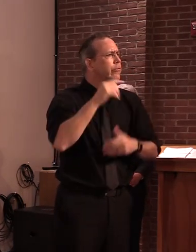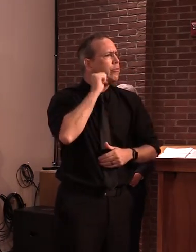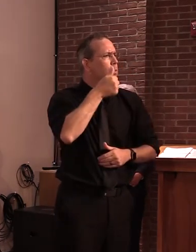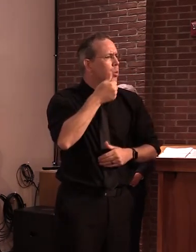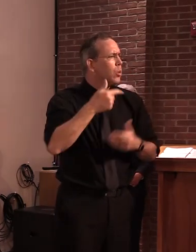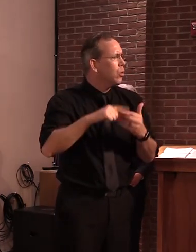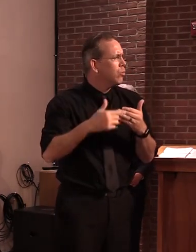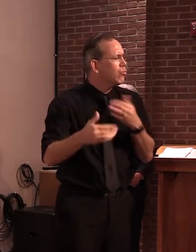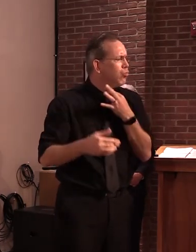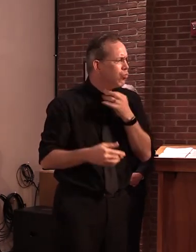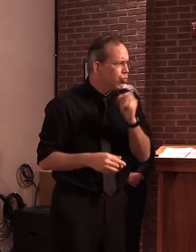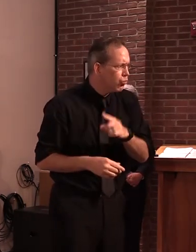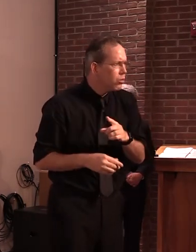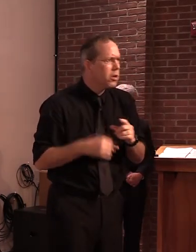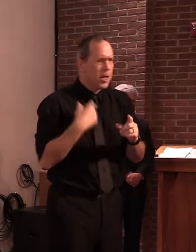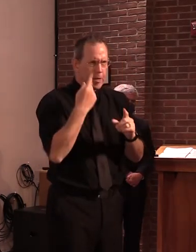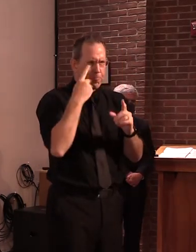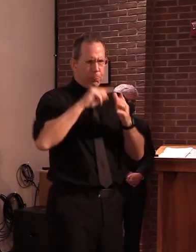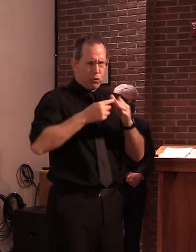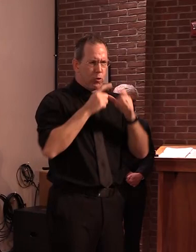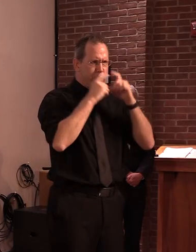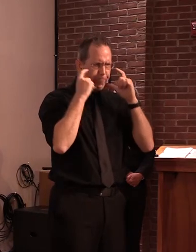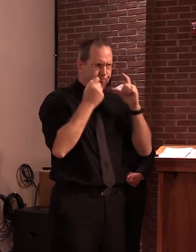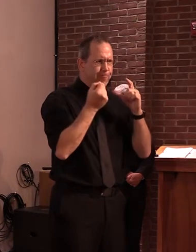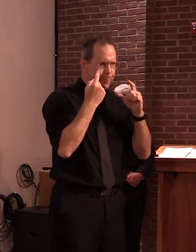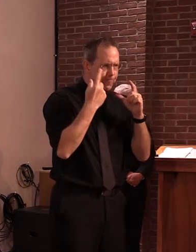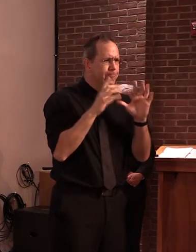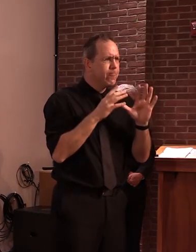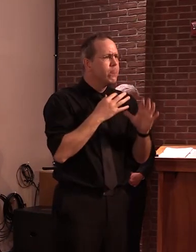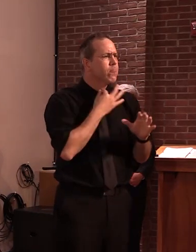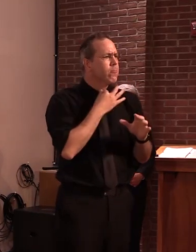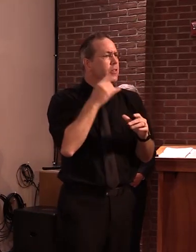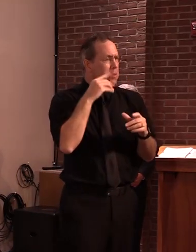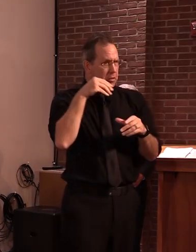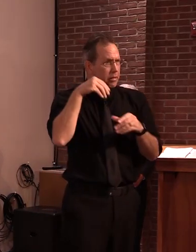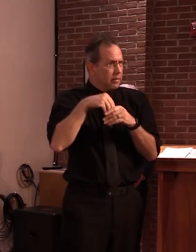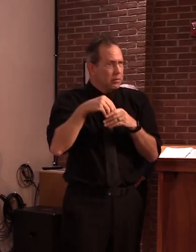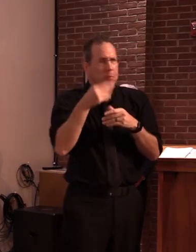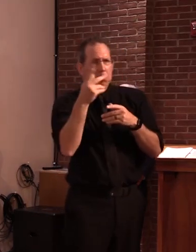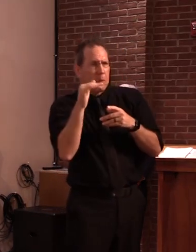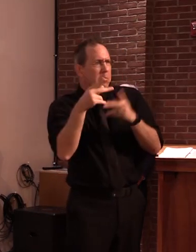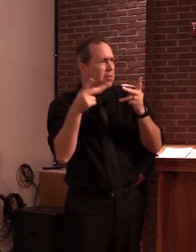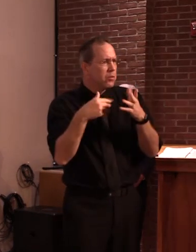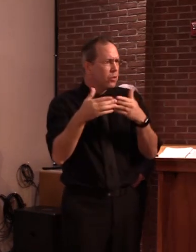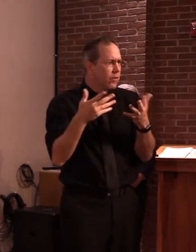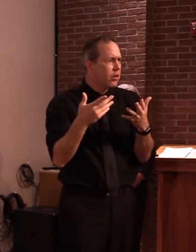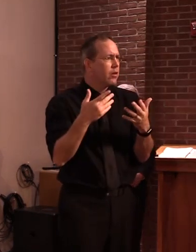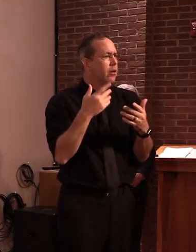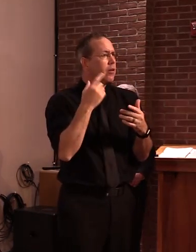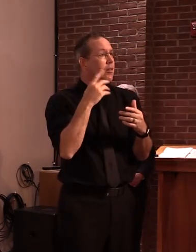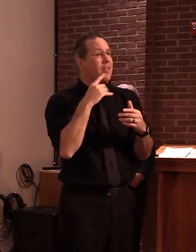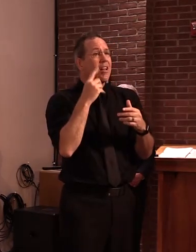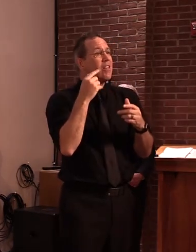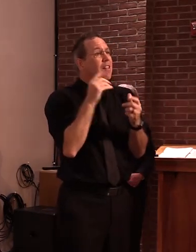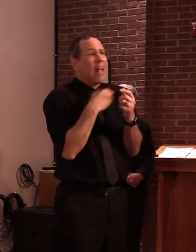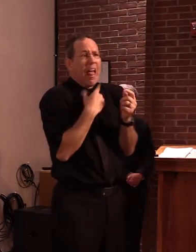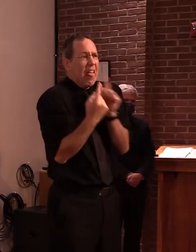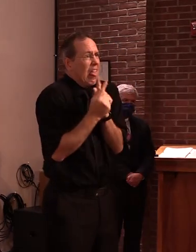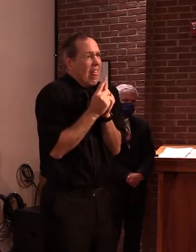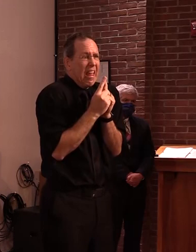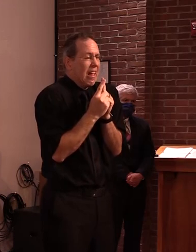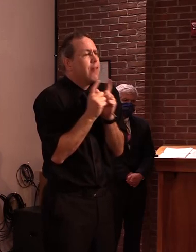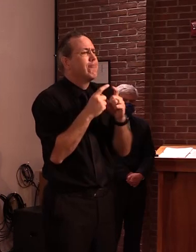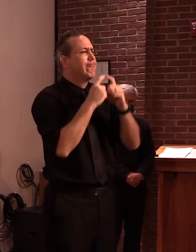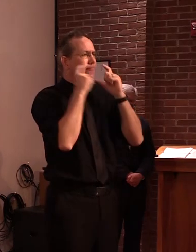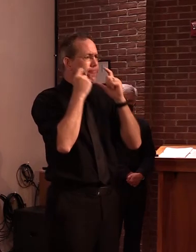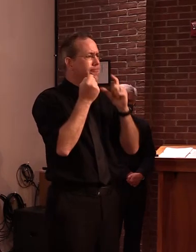masks are mandated in public places, indoors and outdoors, when you can't socially distance. I'm wondering, what is a